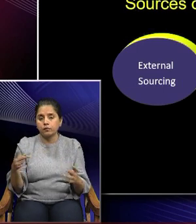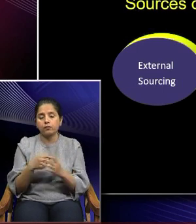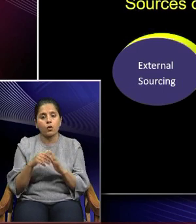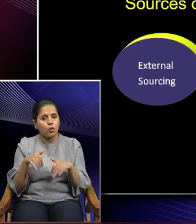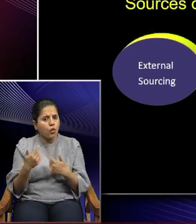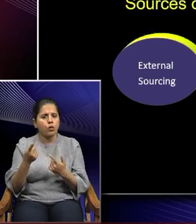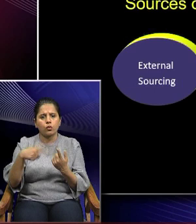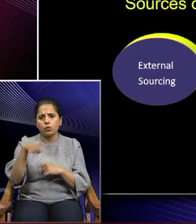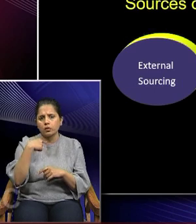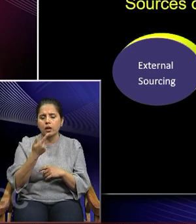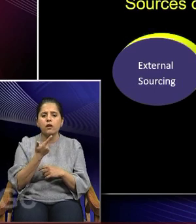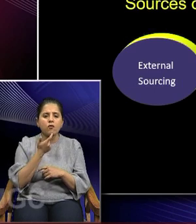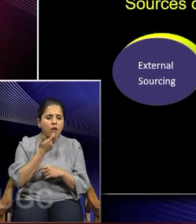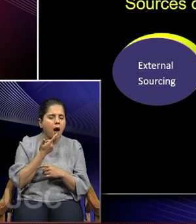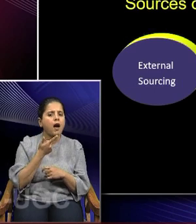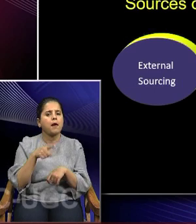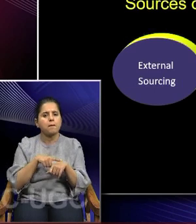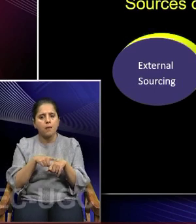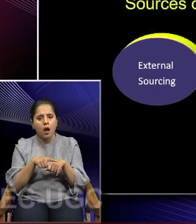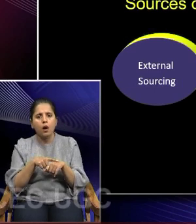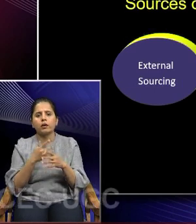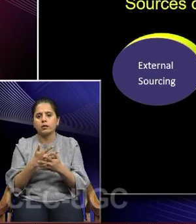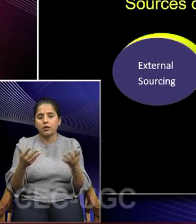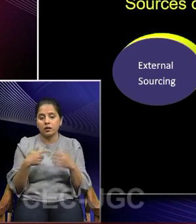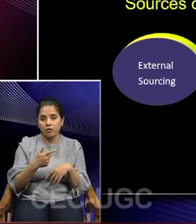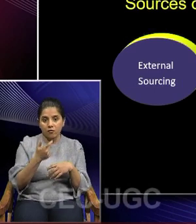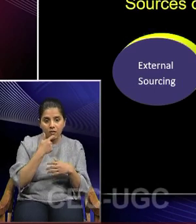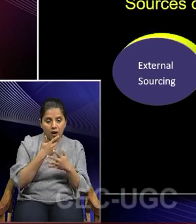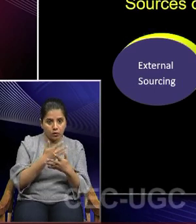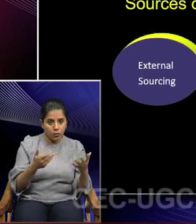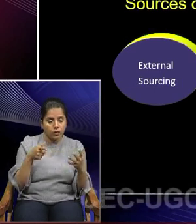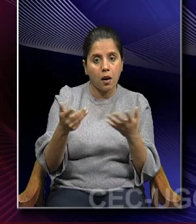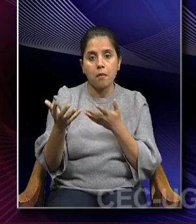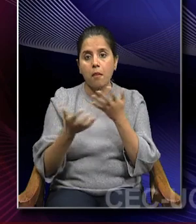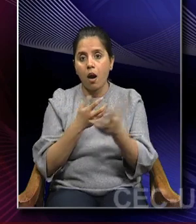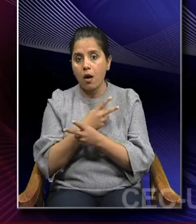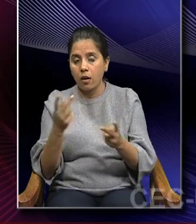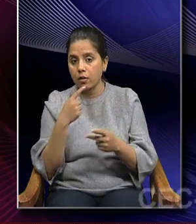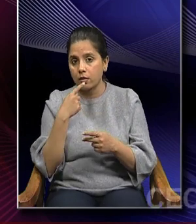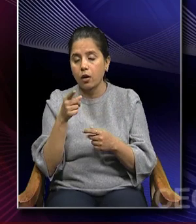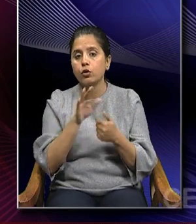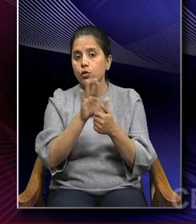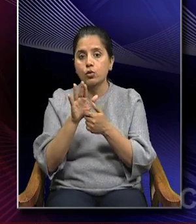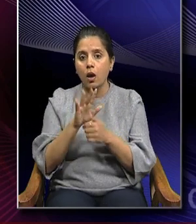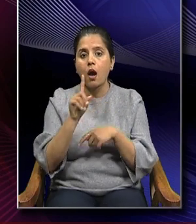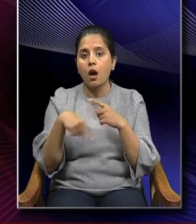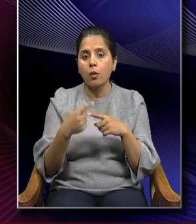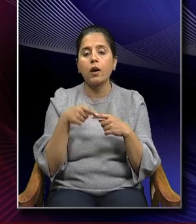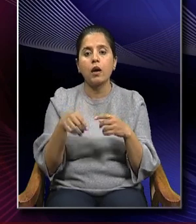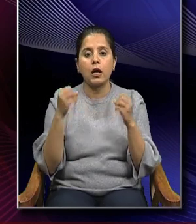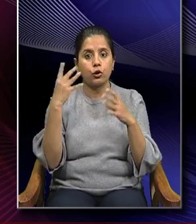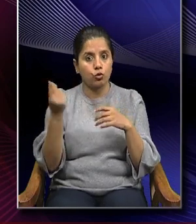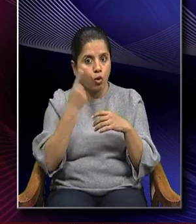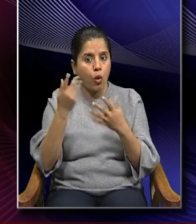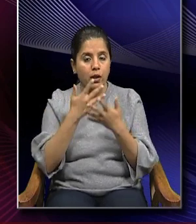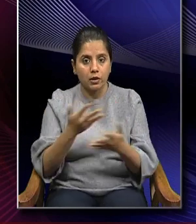you can say white and brown goods. When we talk about white goods in the market, that indicates about the electronic goods.